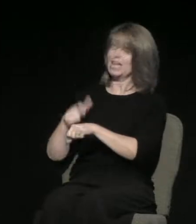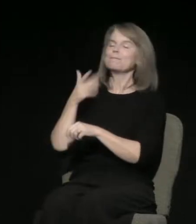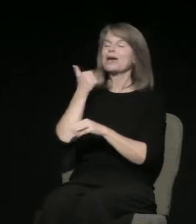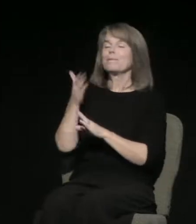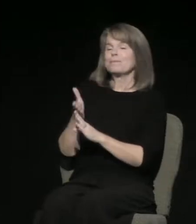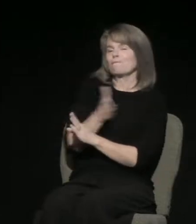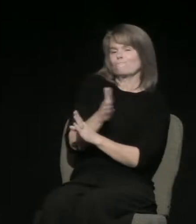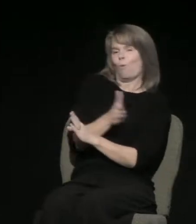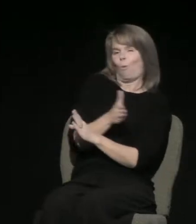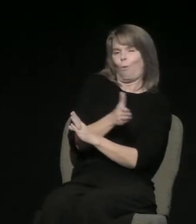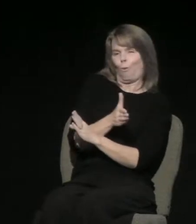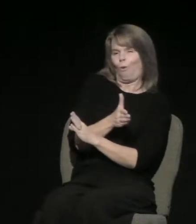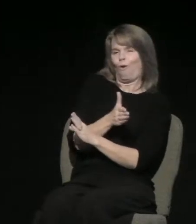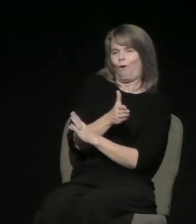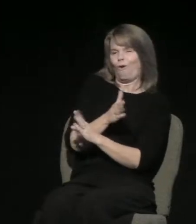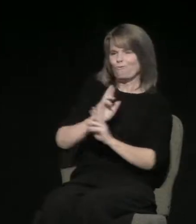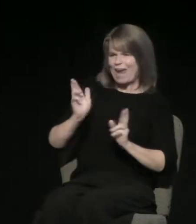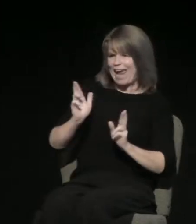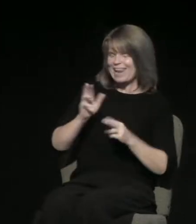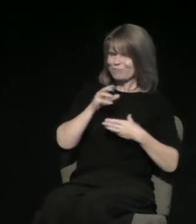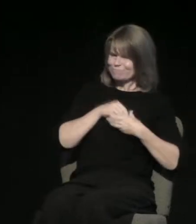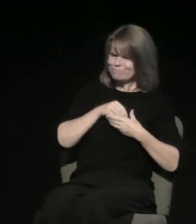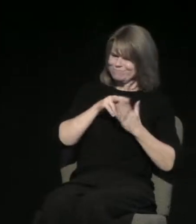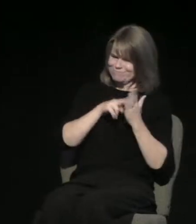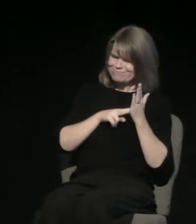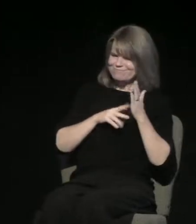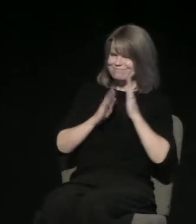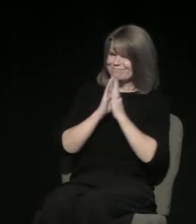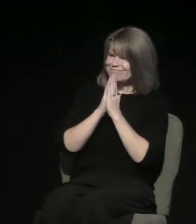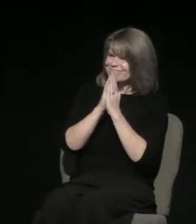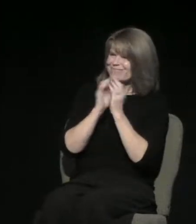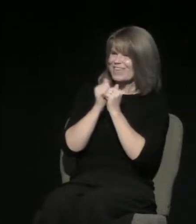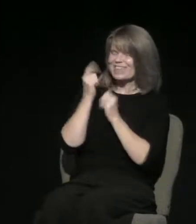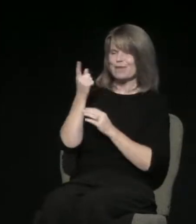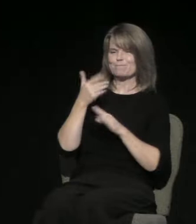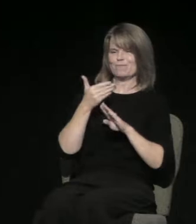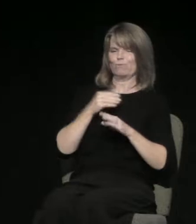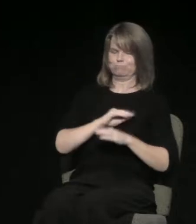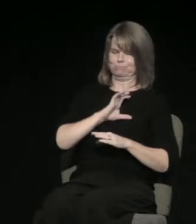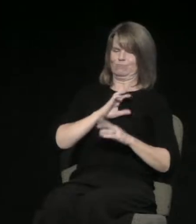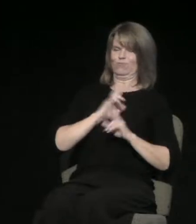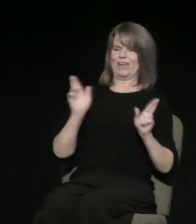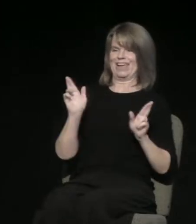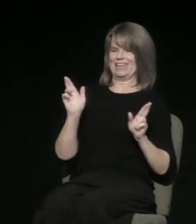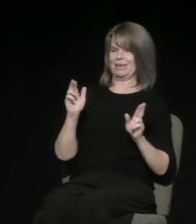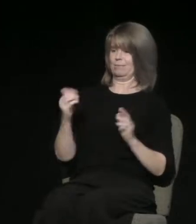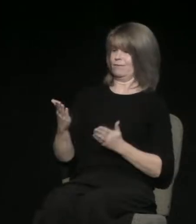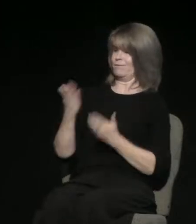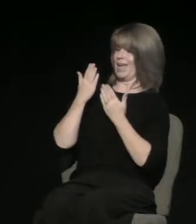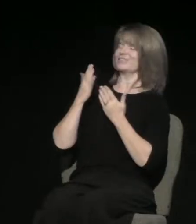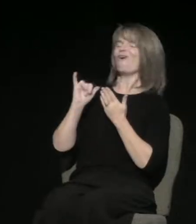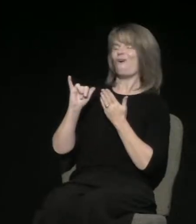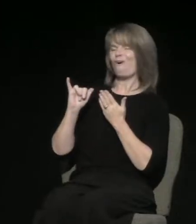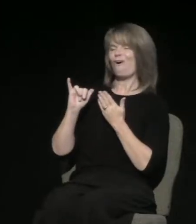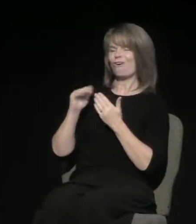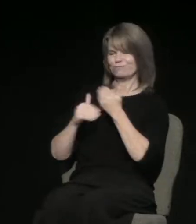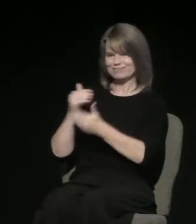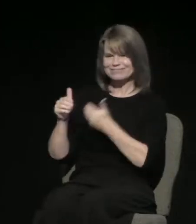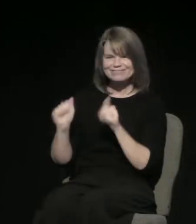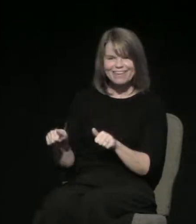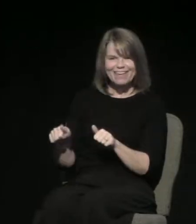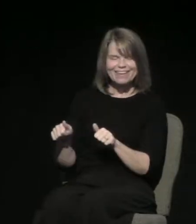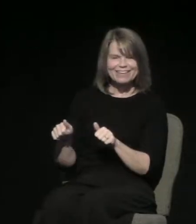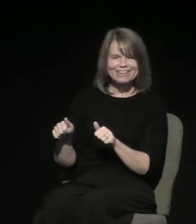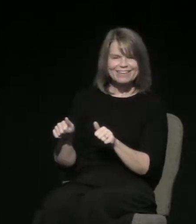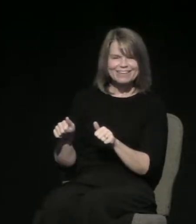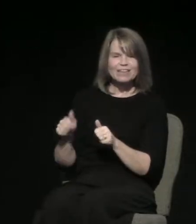It's What's Already In Here That Comes Rising To The Surface During Those Difficult Times I See Some Of You Shaking Your